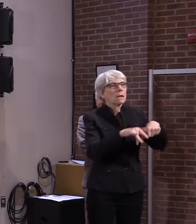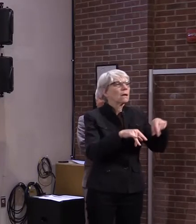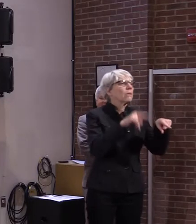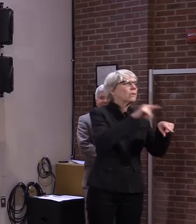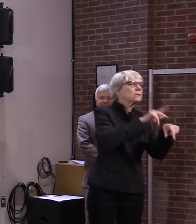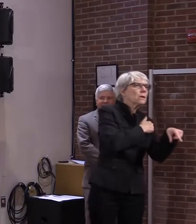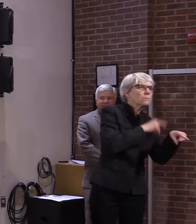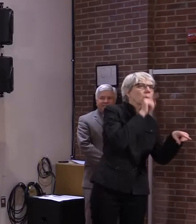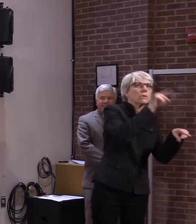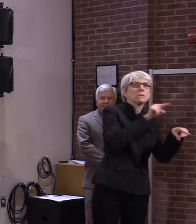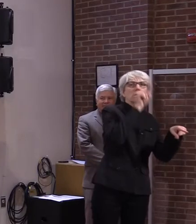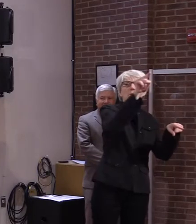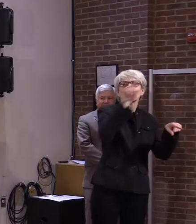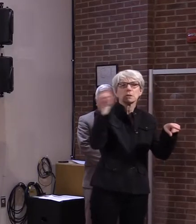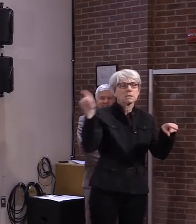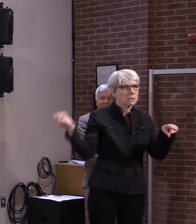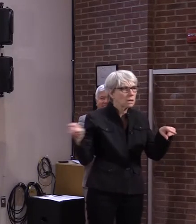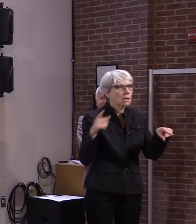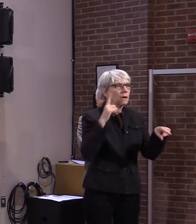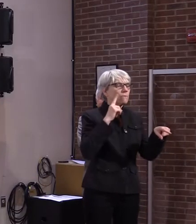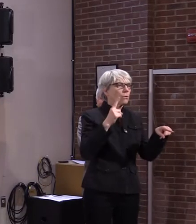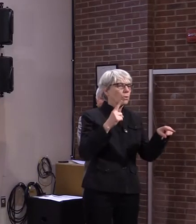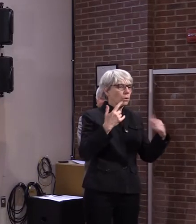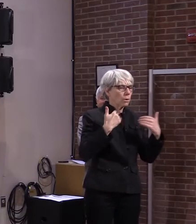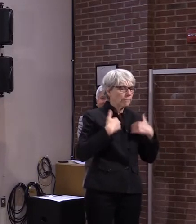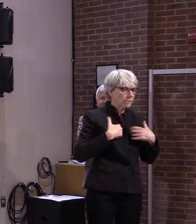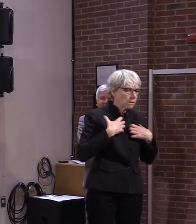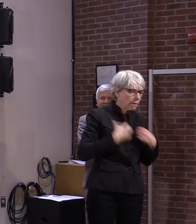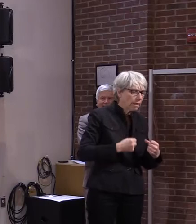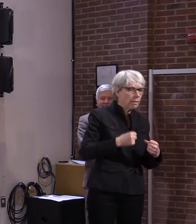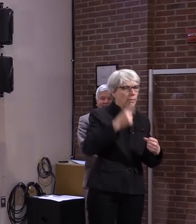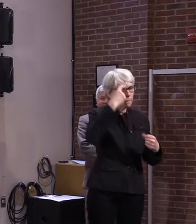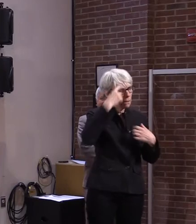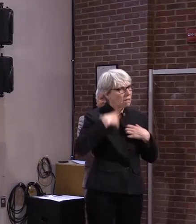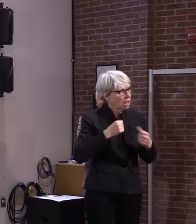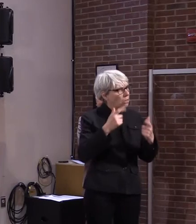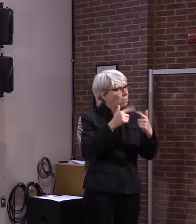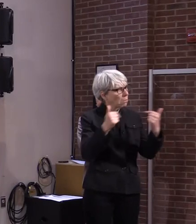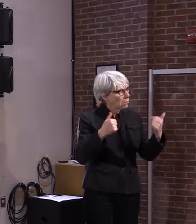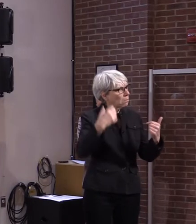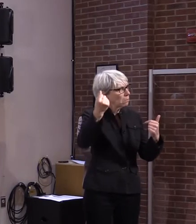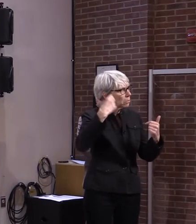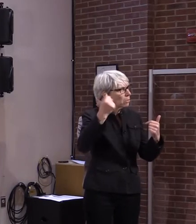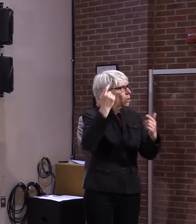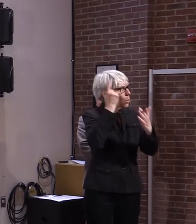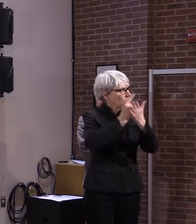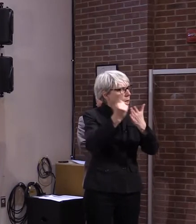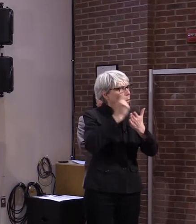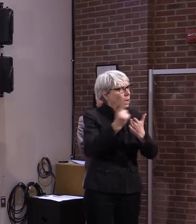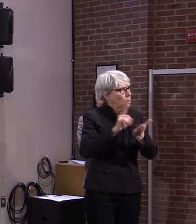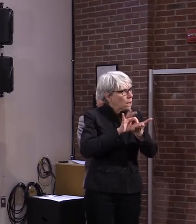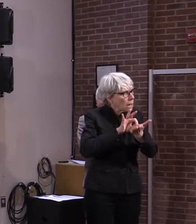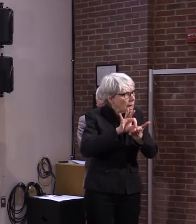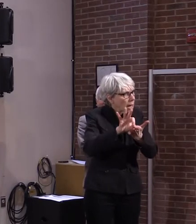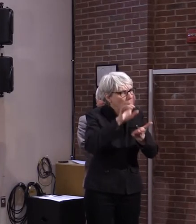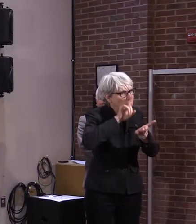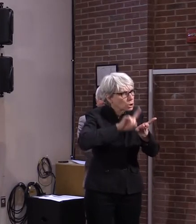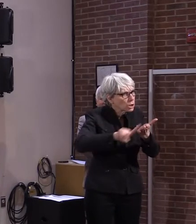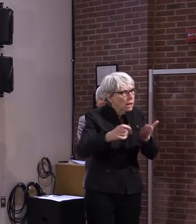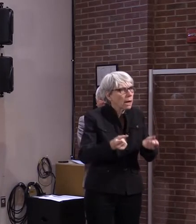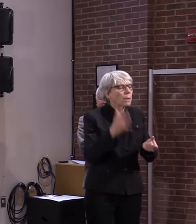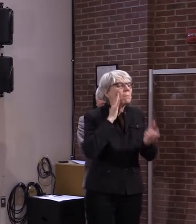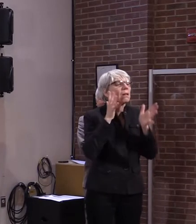are being used for different purposes. Now, again, some of the stresses we're seeing in the